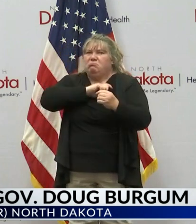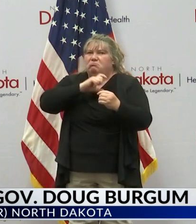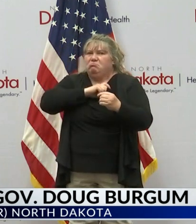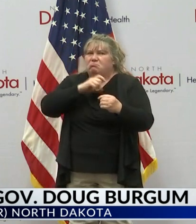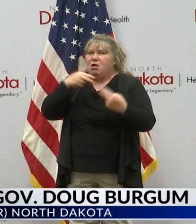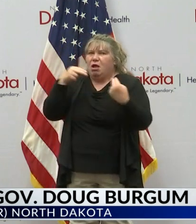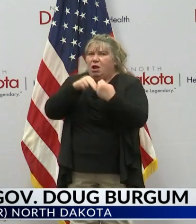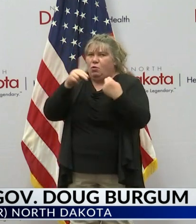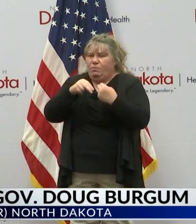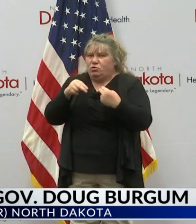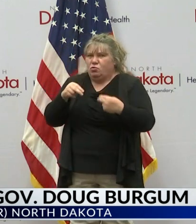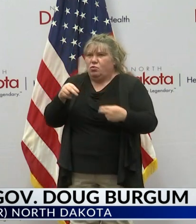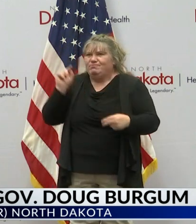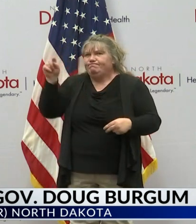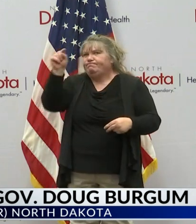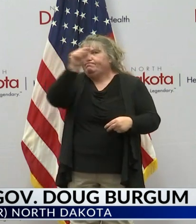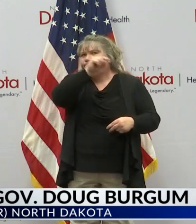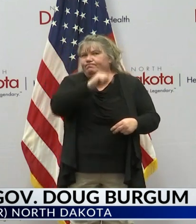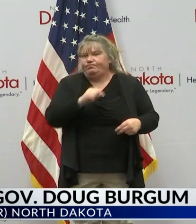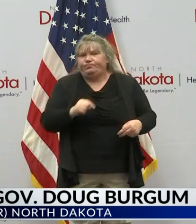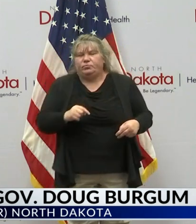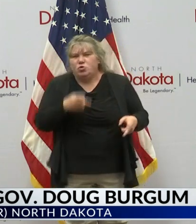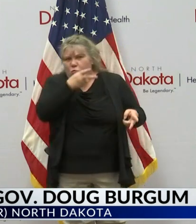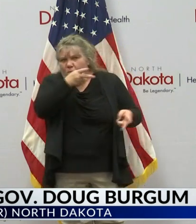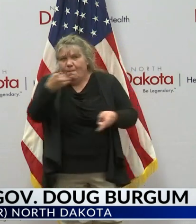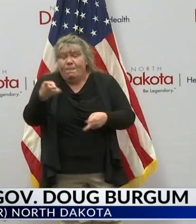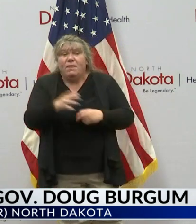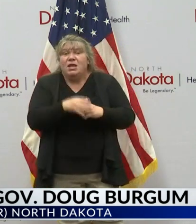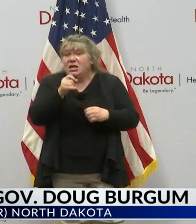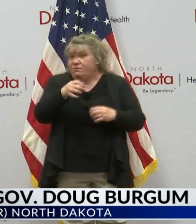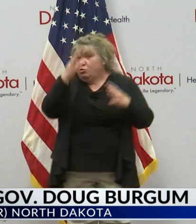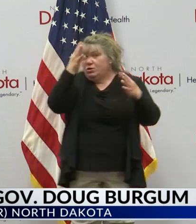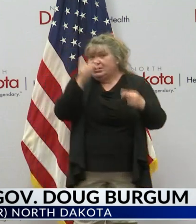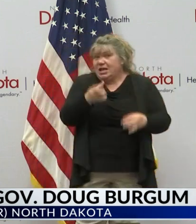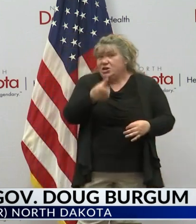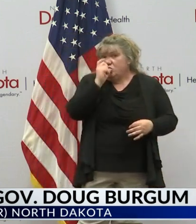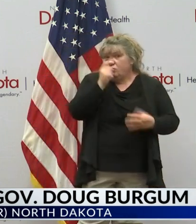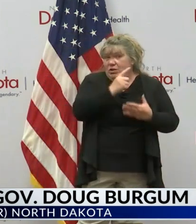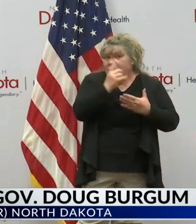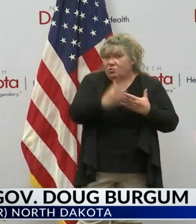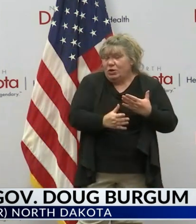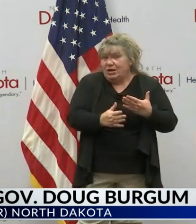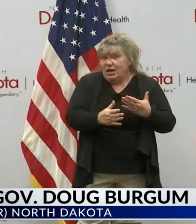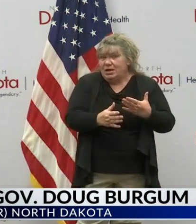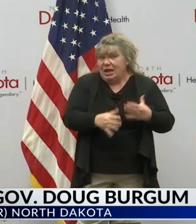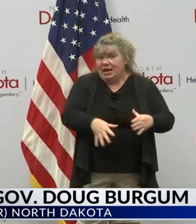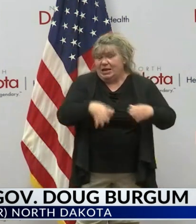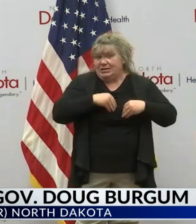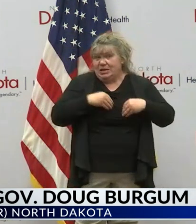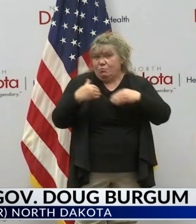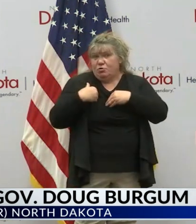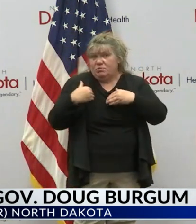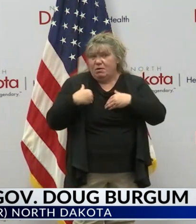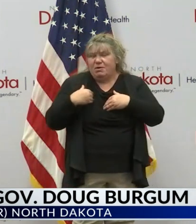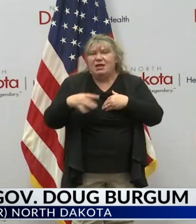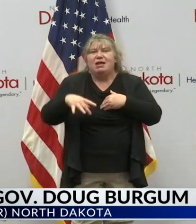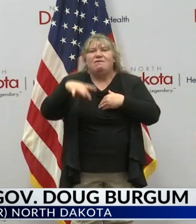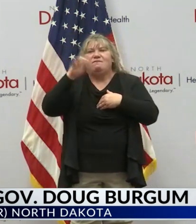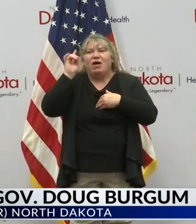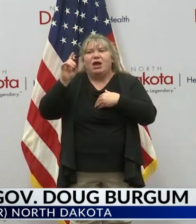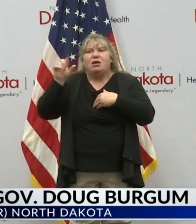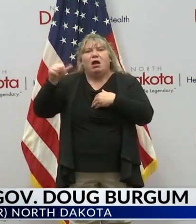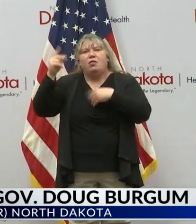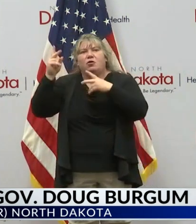Highway Patrol. And again, if you do choose to consume alcohol this weekend, take personal responsibility, find a designated